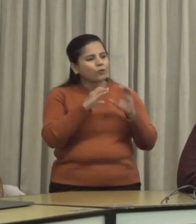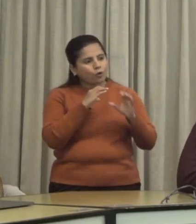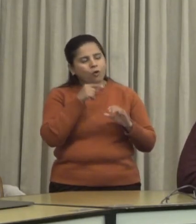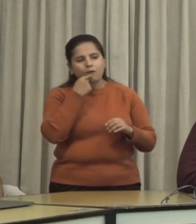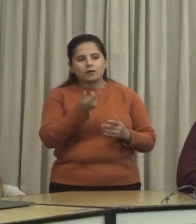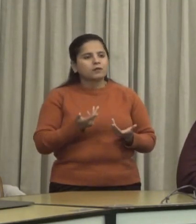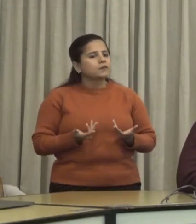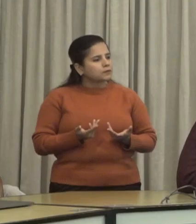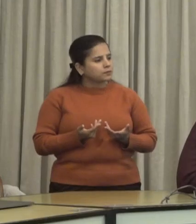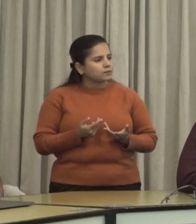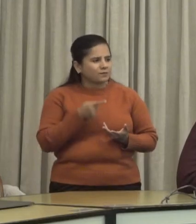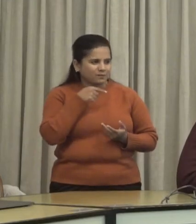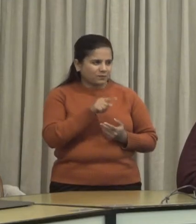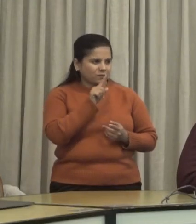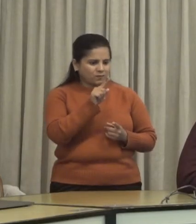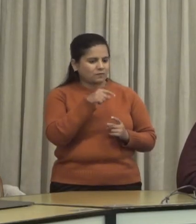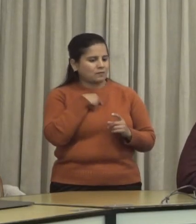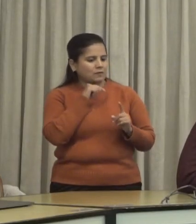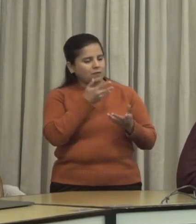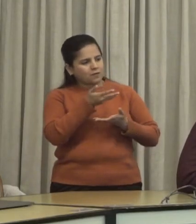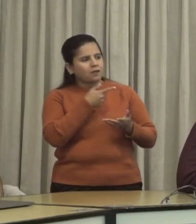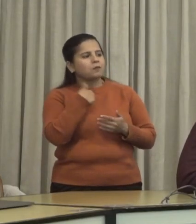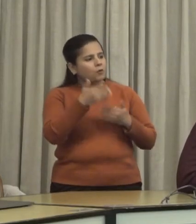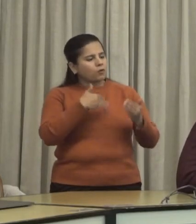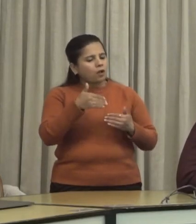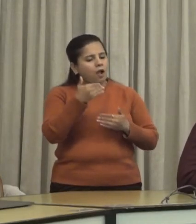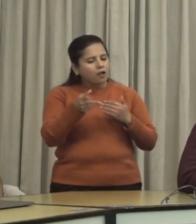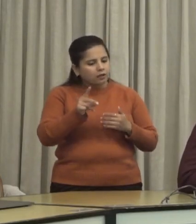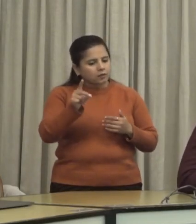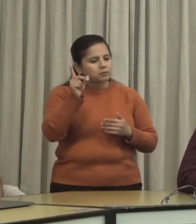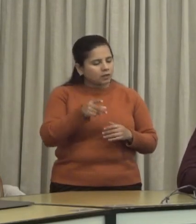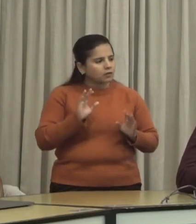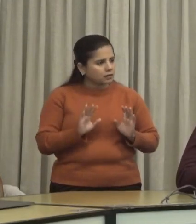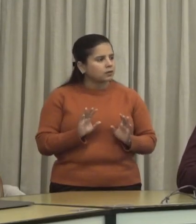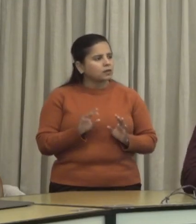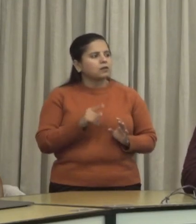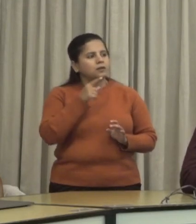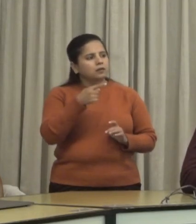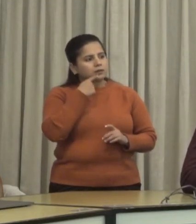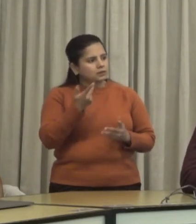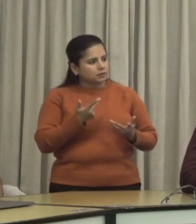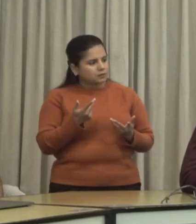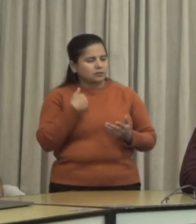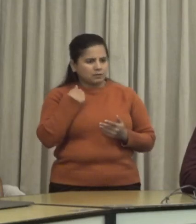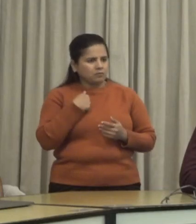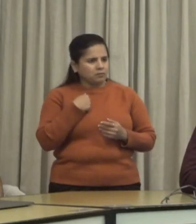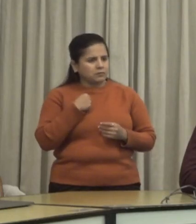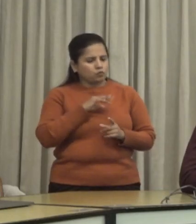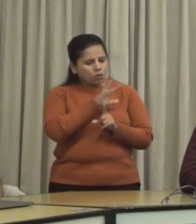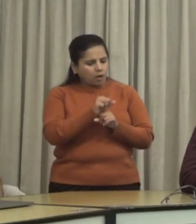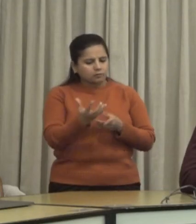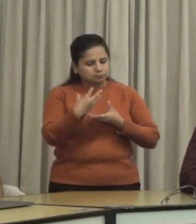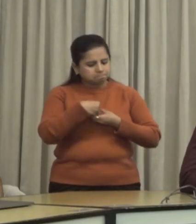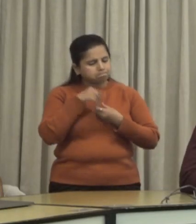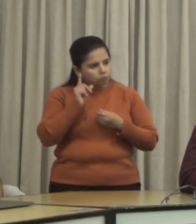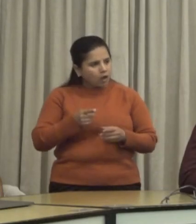and it's not like that's a one-point conversation. It has to happen over and over again, and that needs to be sort of incorporated in our culture as such.